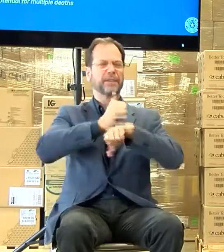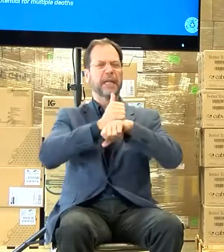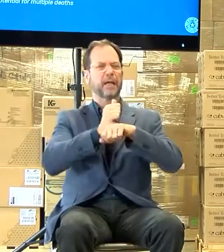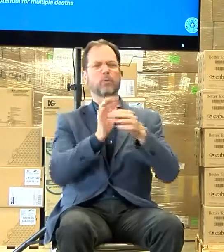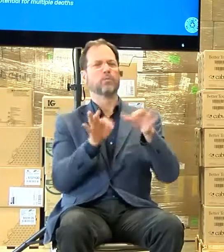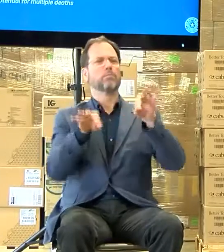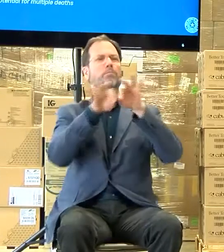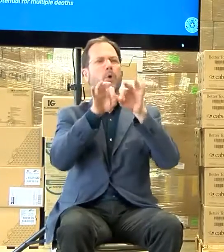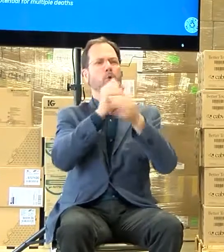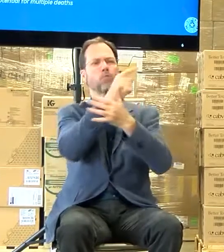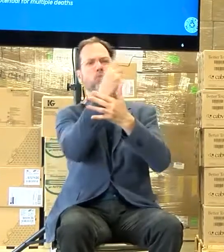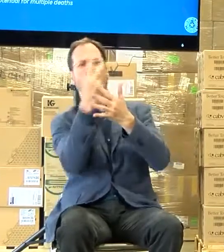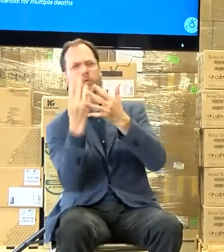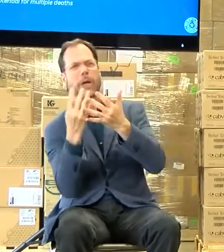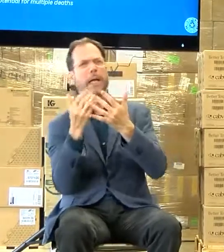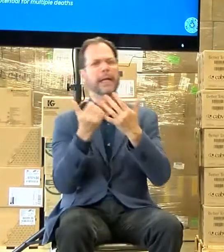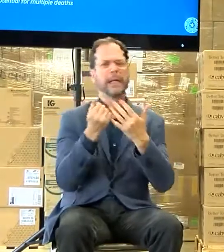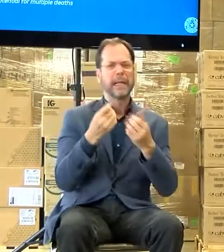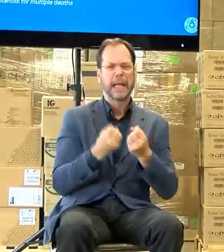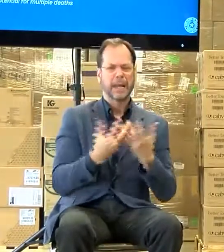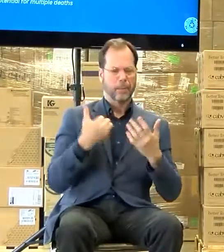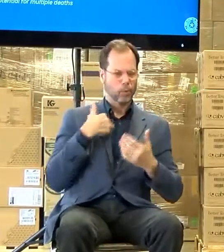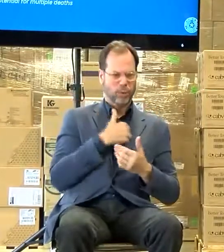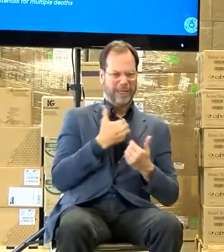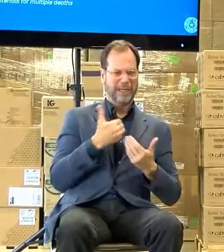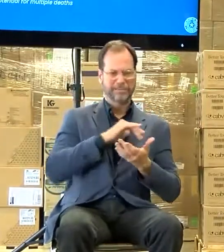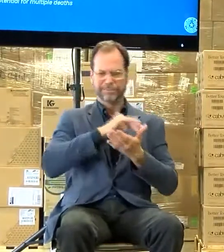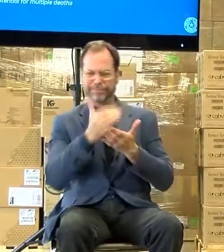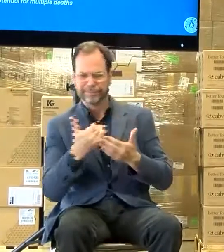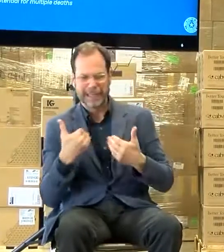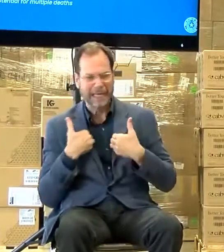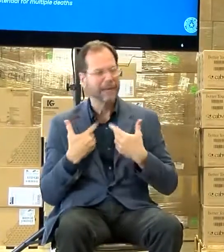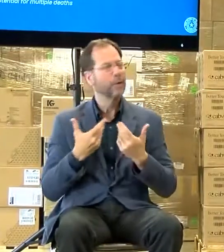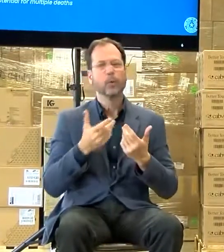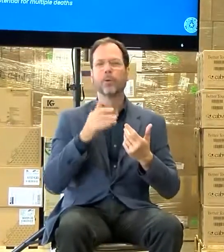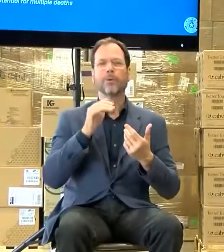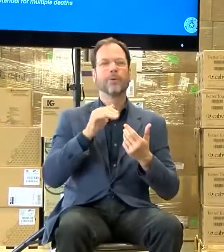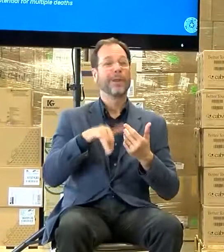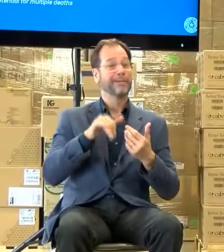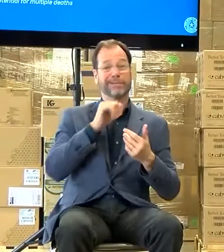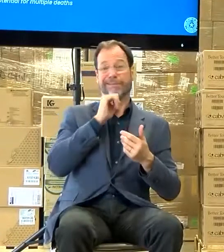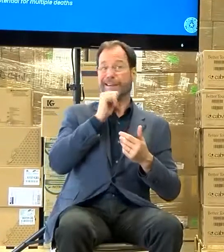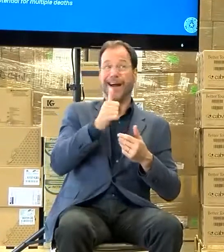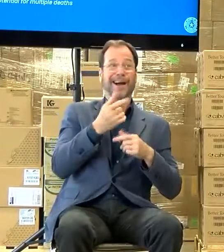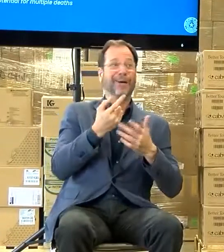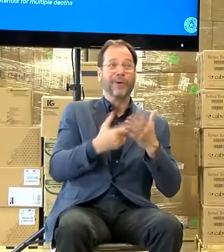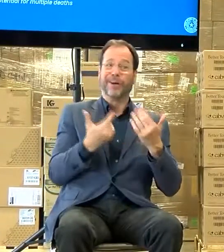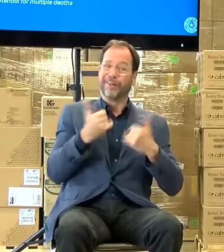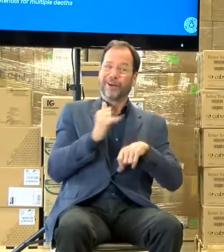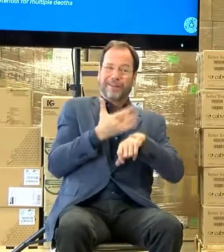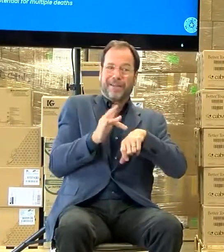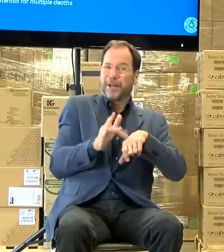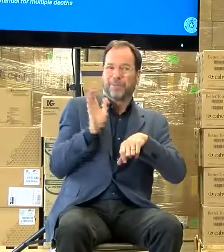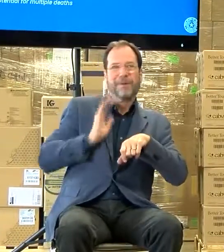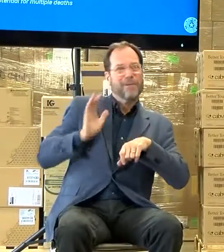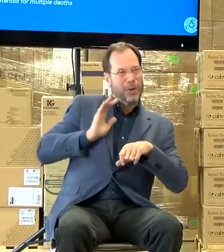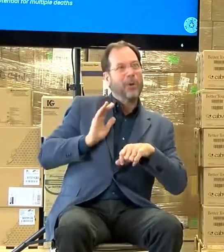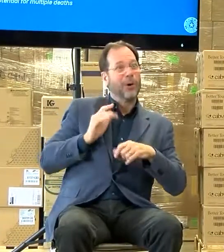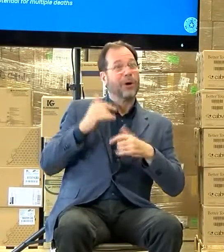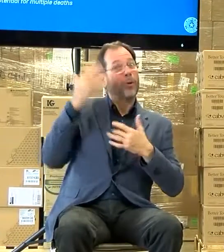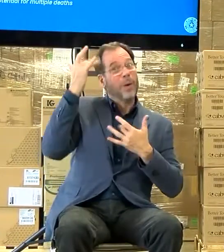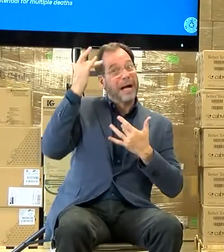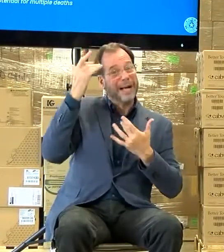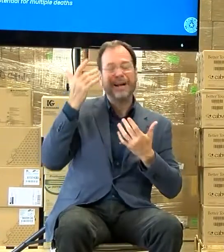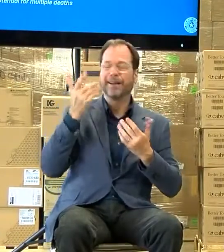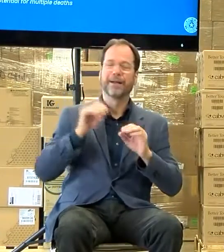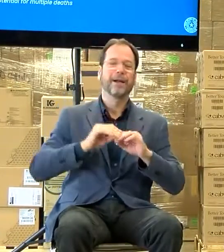and the amounts that we had were not the amounts that had been available in the past, clearly because